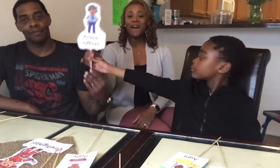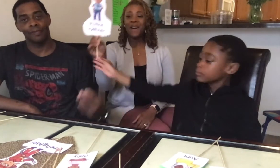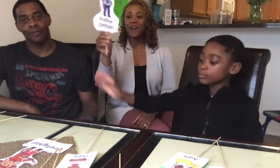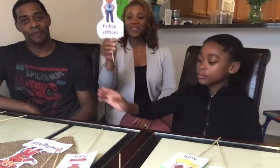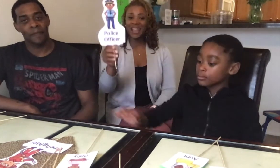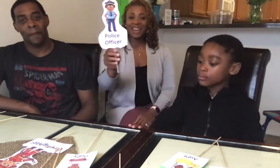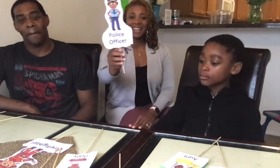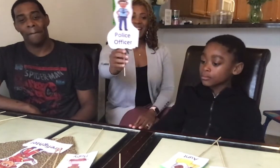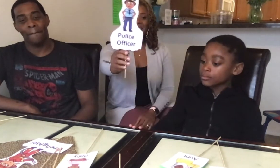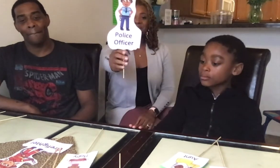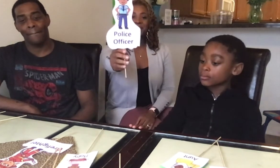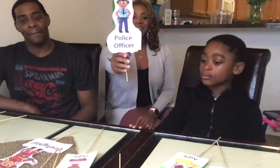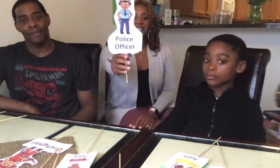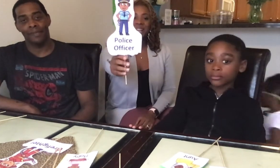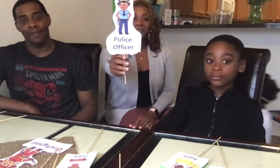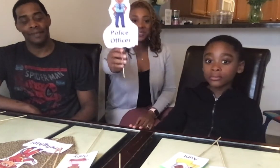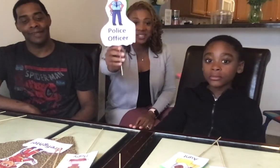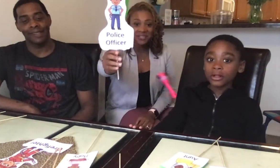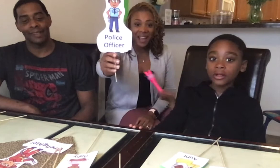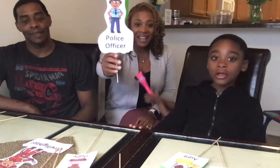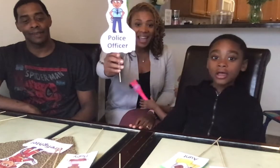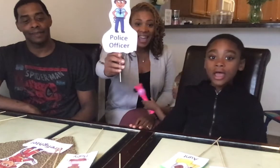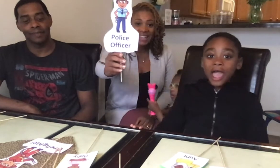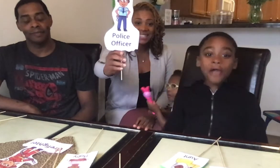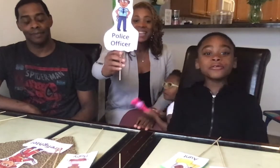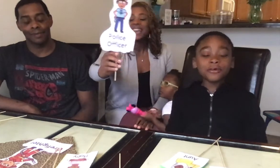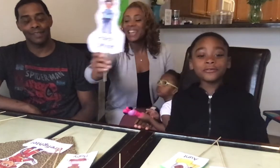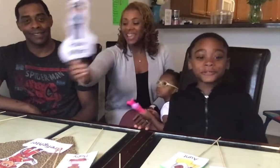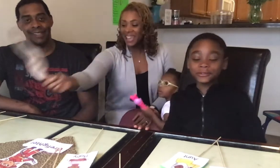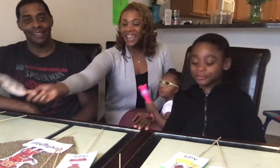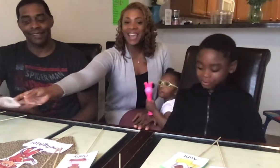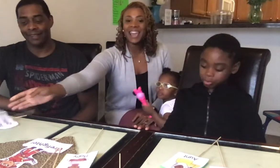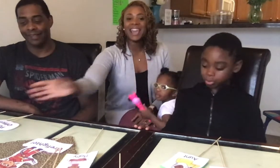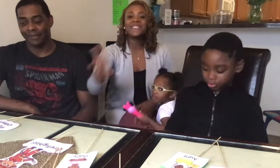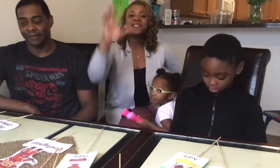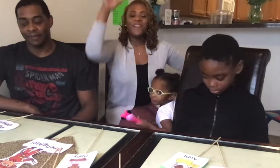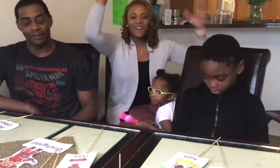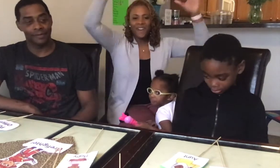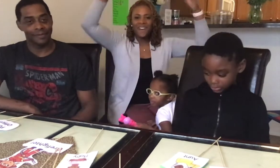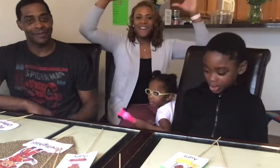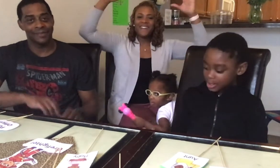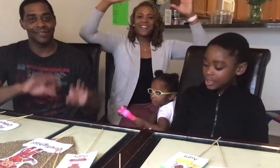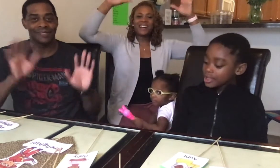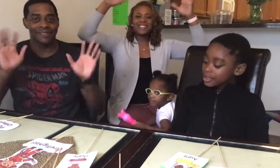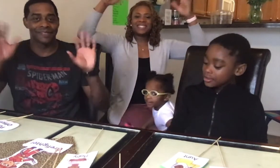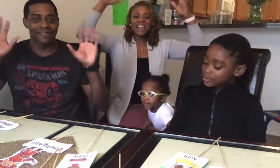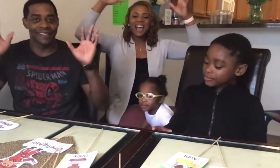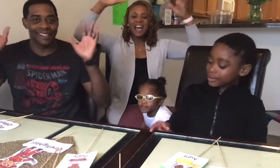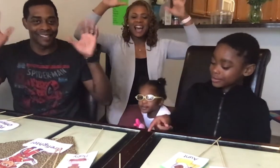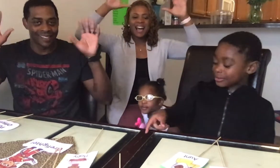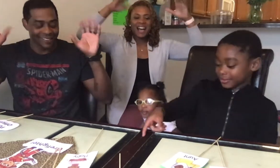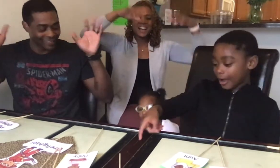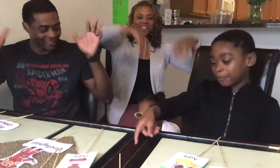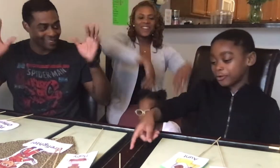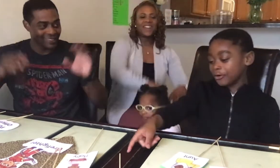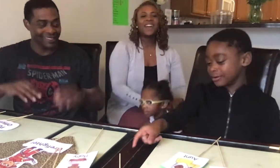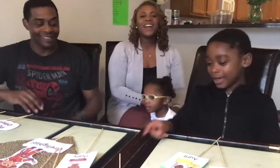Oh, Daddy got it. Police officer. Is he right, guys? How those? He is. Woo! Good job. You need to stop doing that,